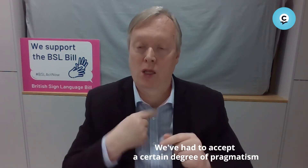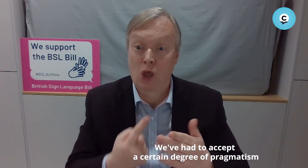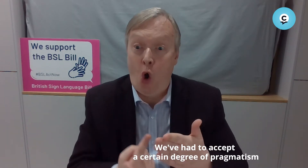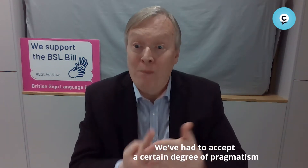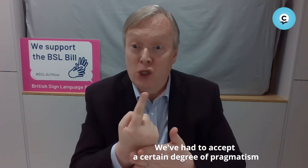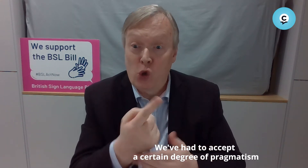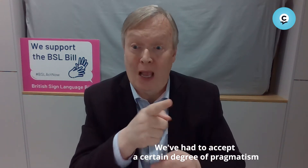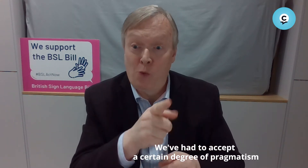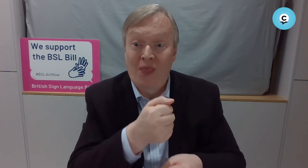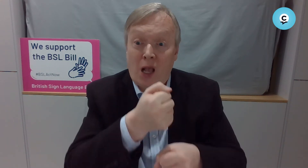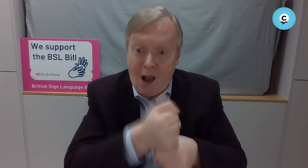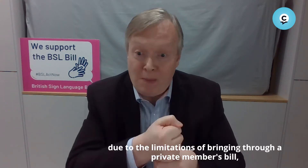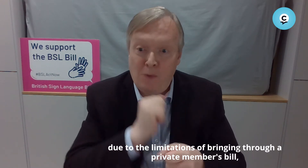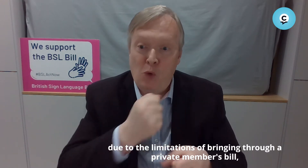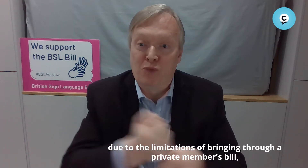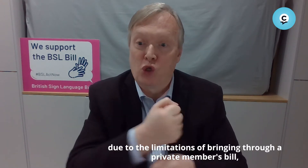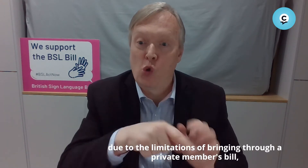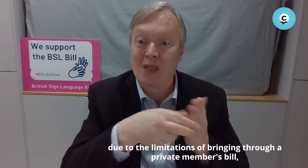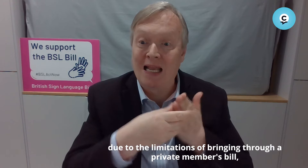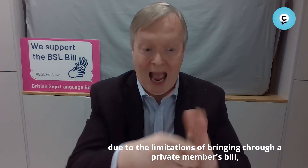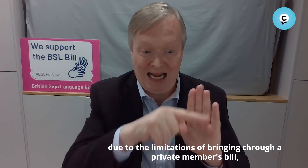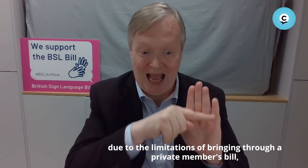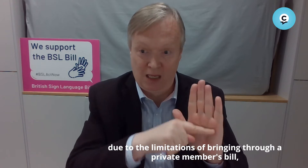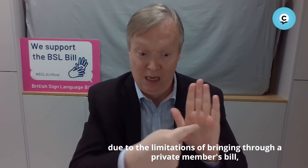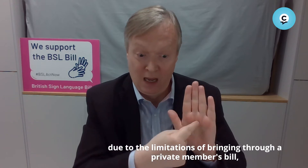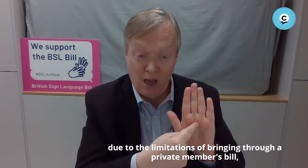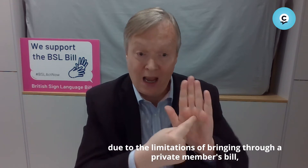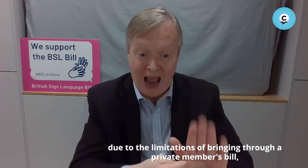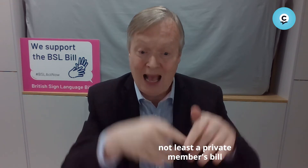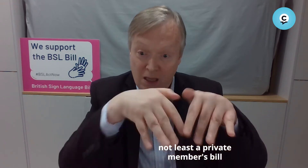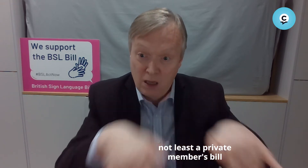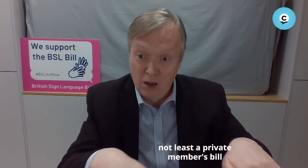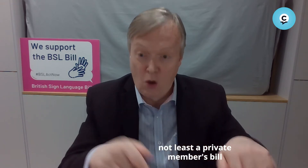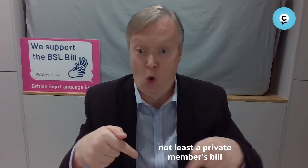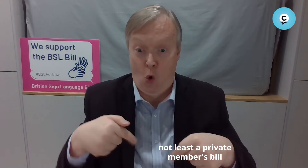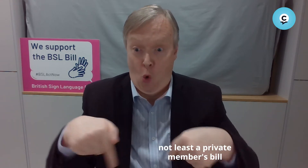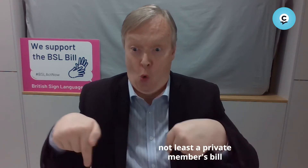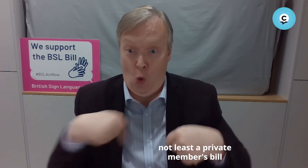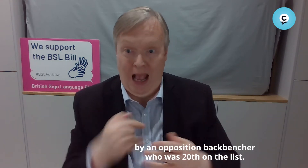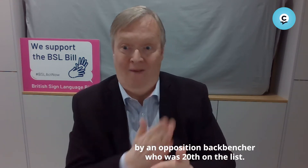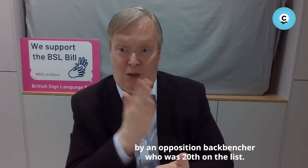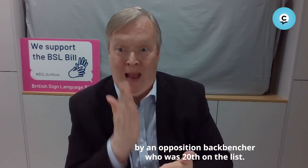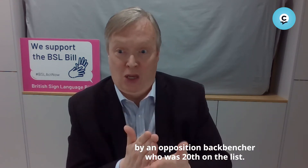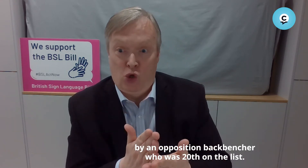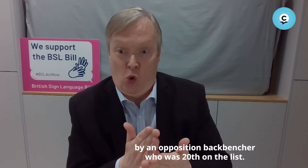of pragmatism due to the limitations of bringing through a private members bill, not least a private members bill by an